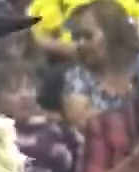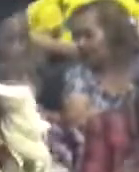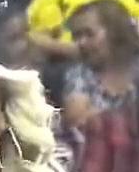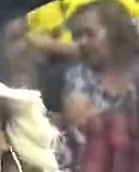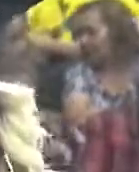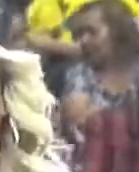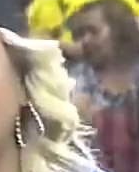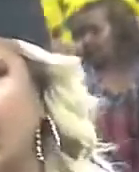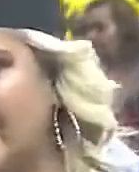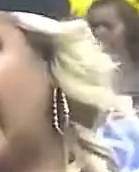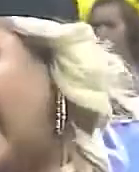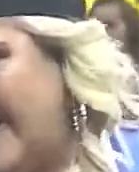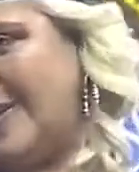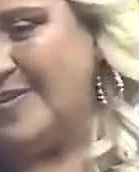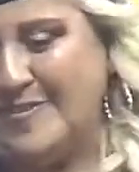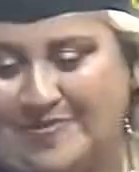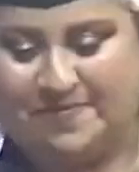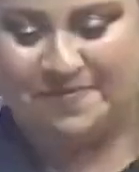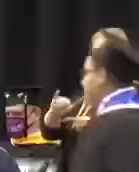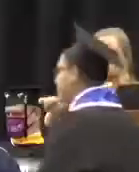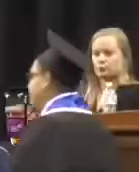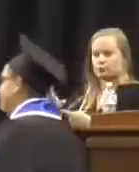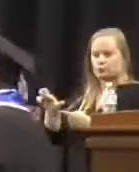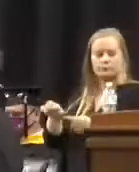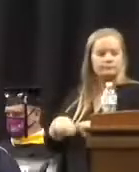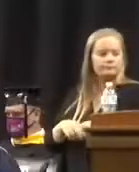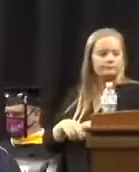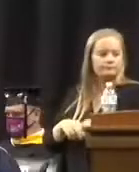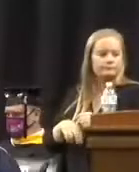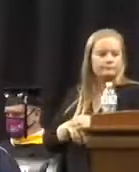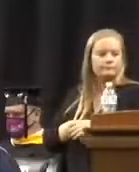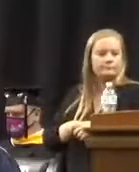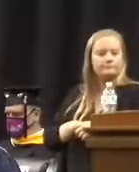Daniel Magallanes, Jr.